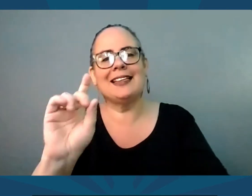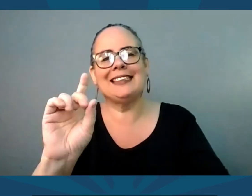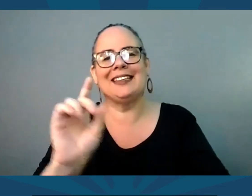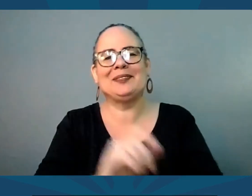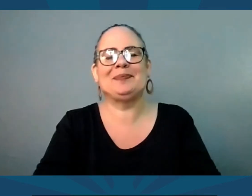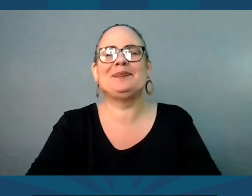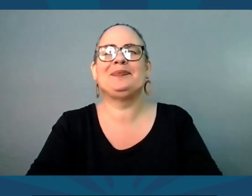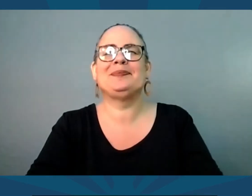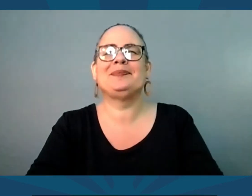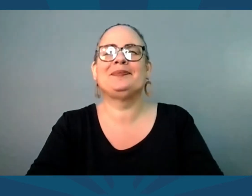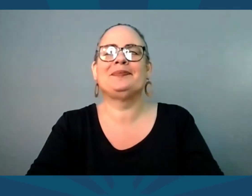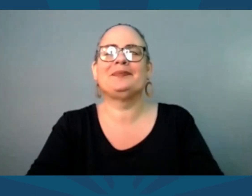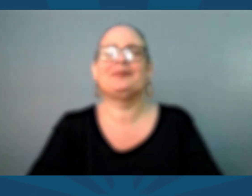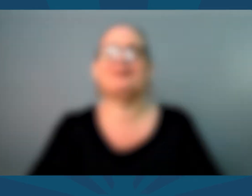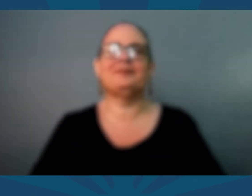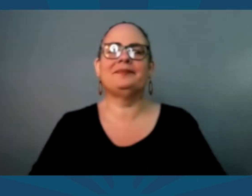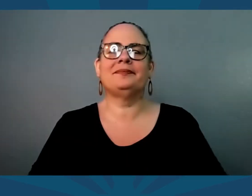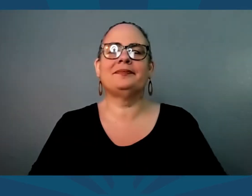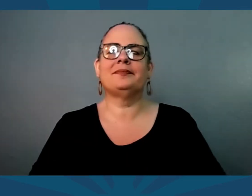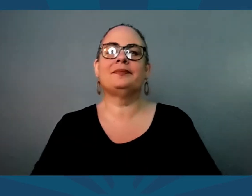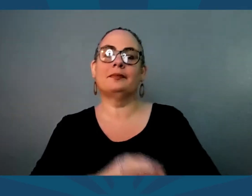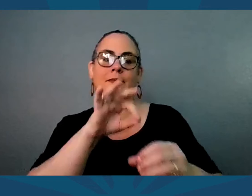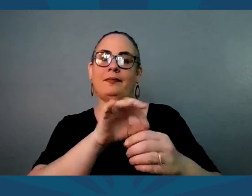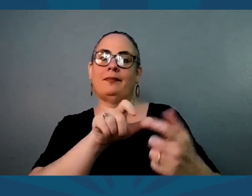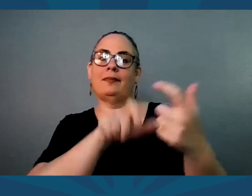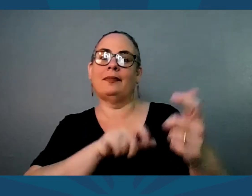Voters must bring their ID.